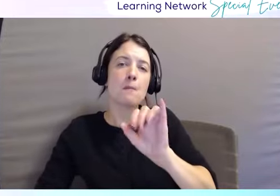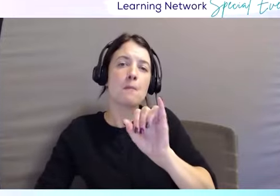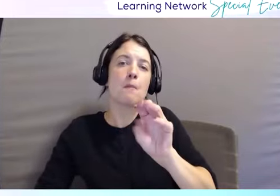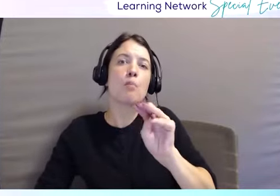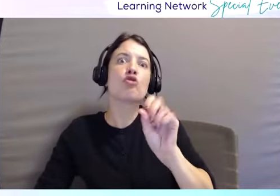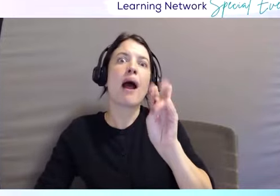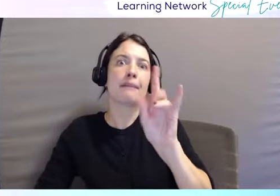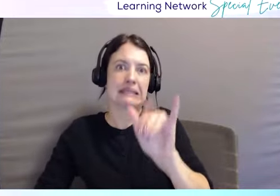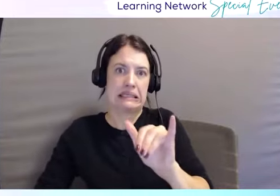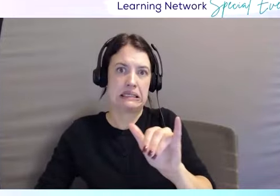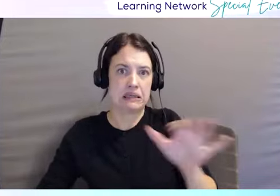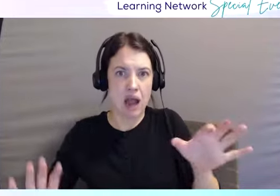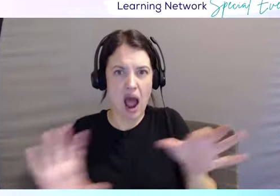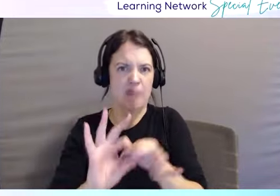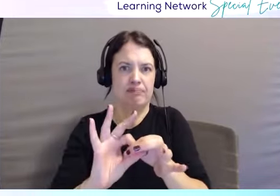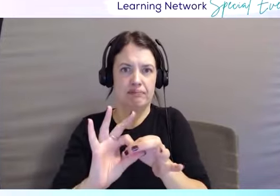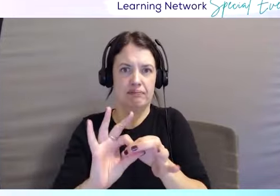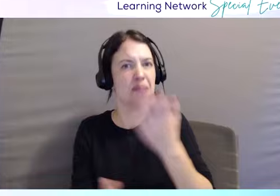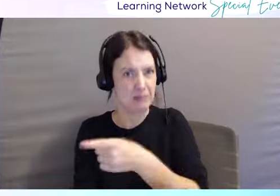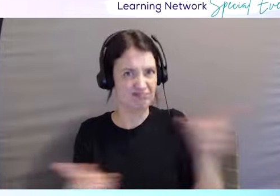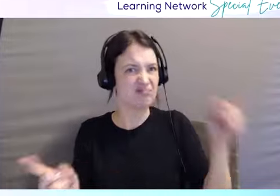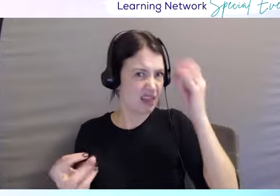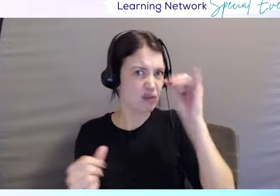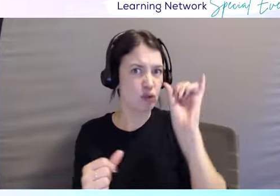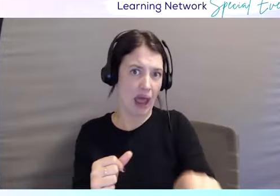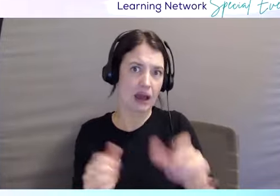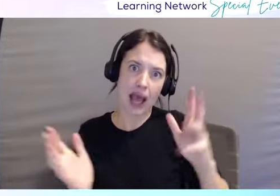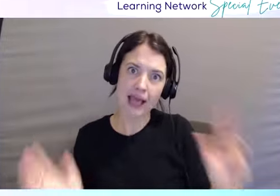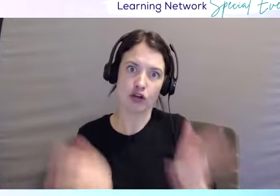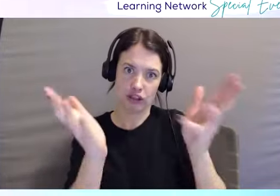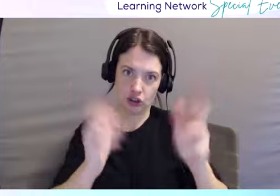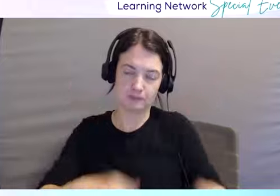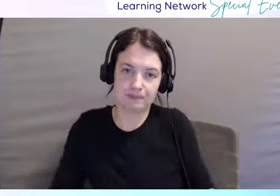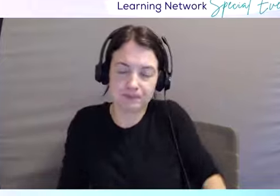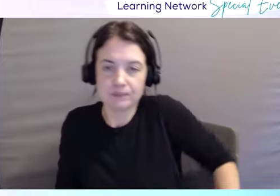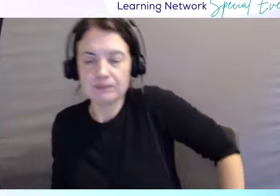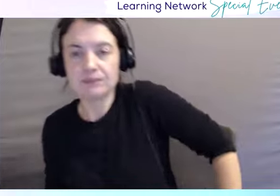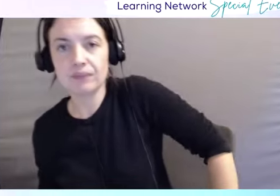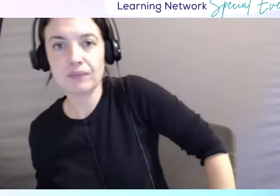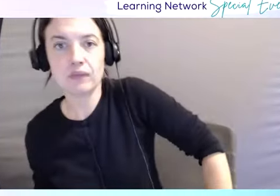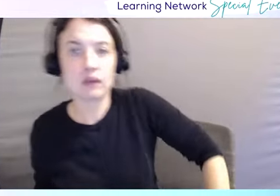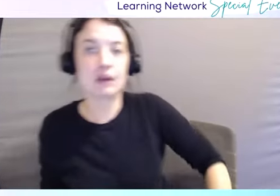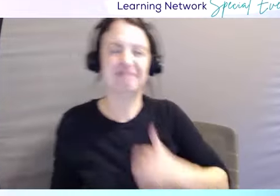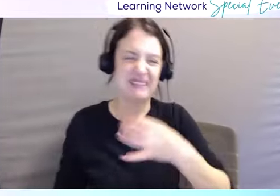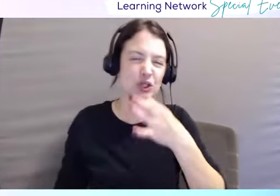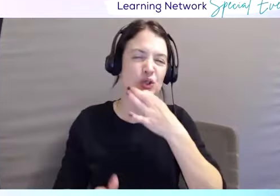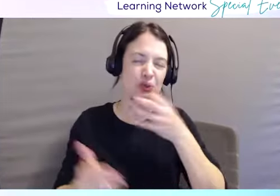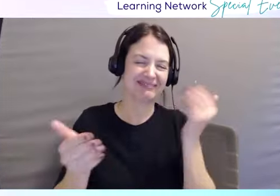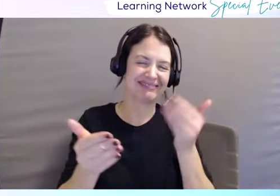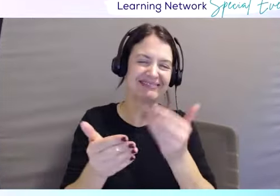think through and encourage. So as I end, I want to thank you for your attention. I hope